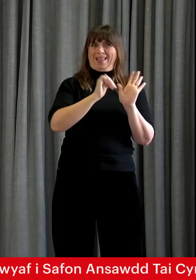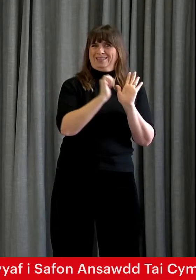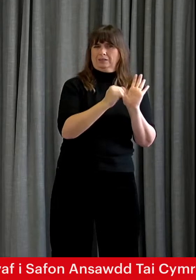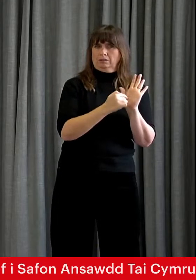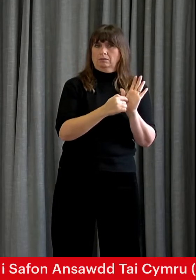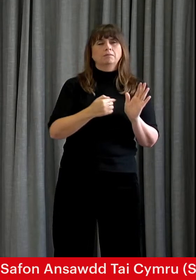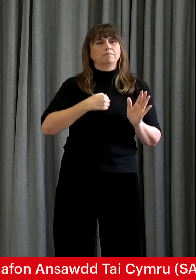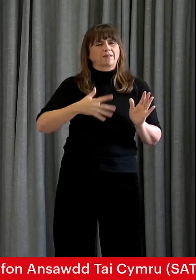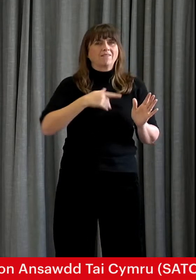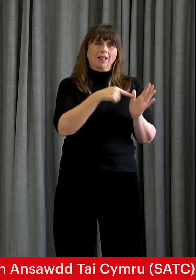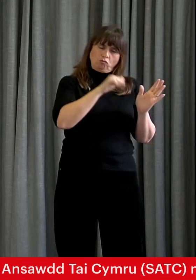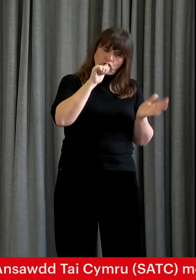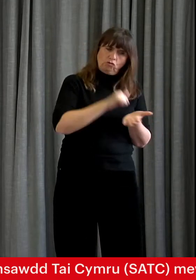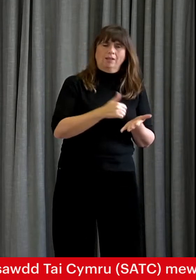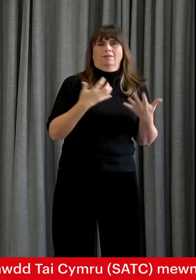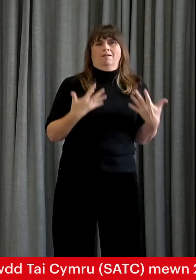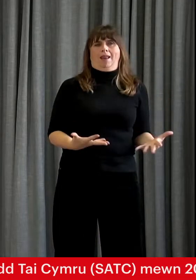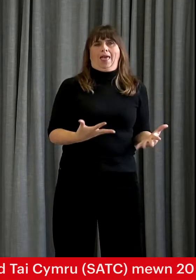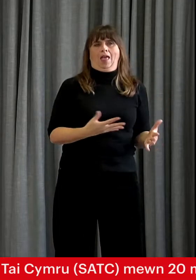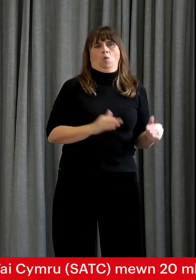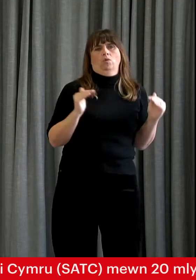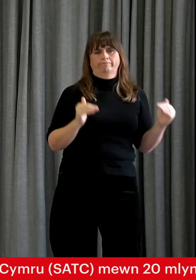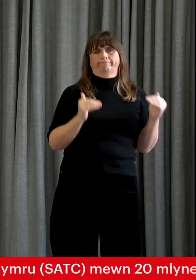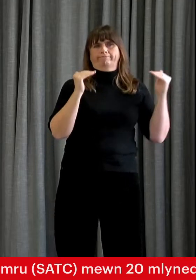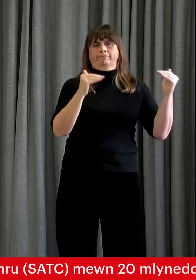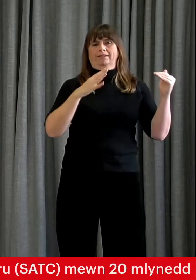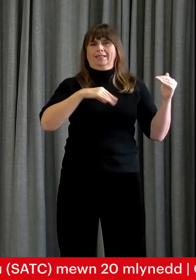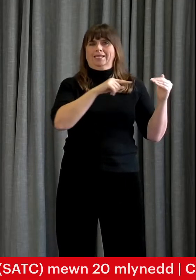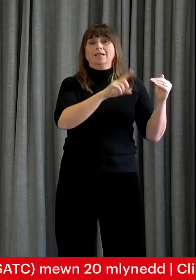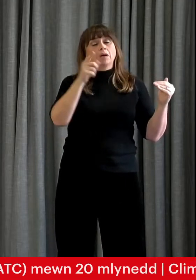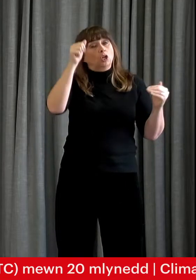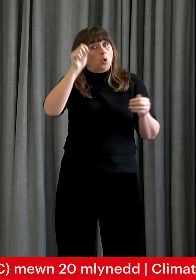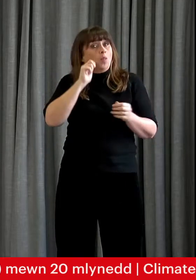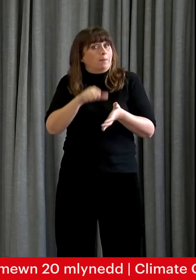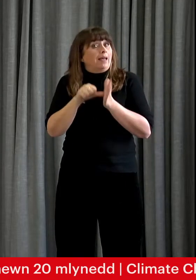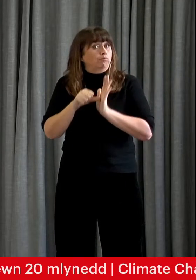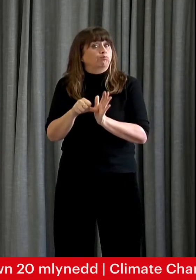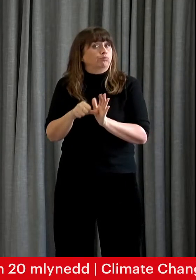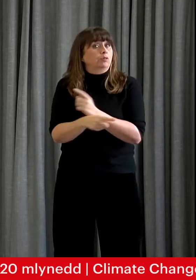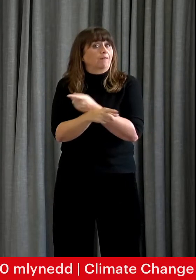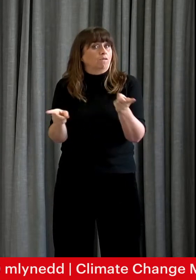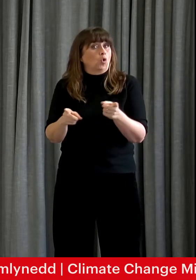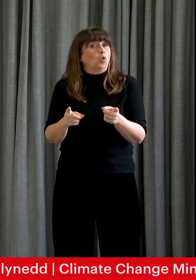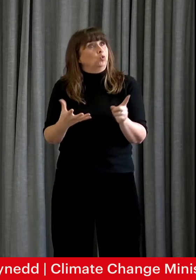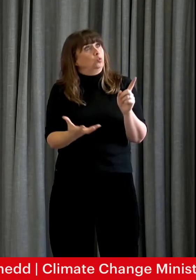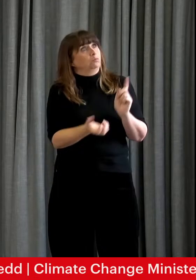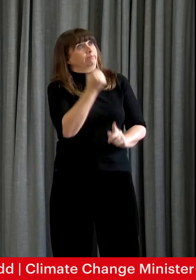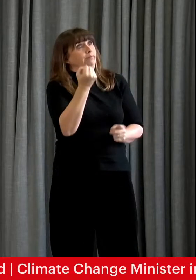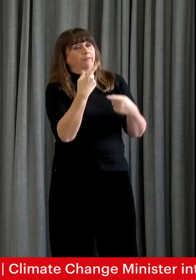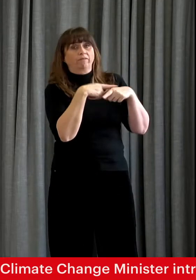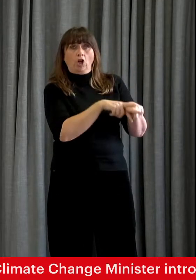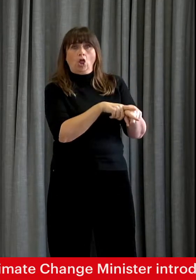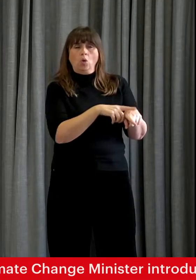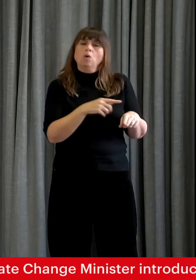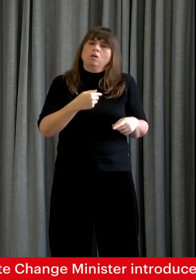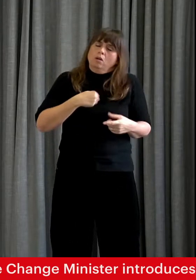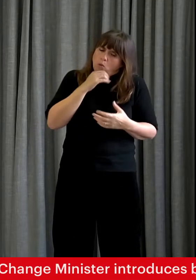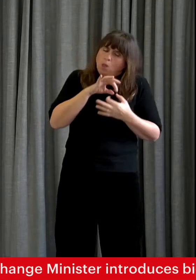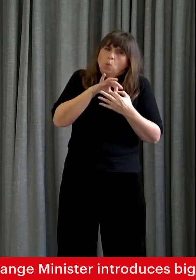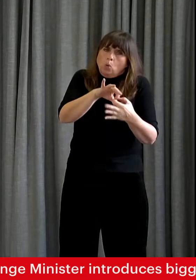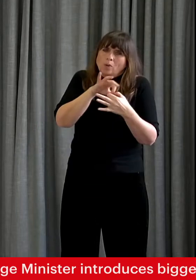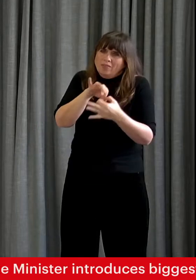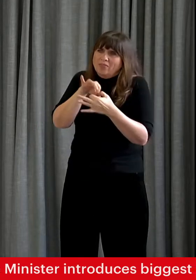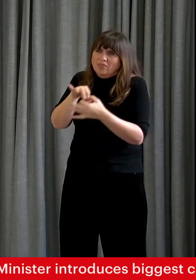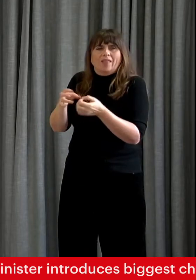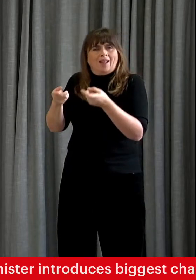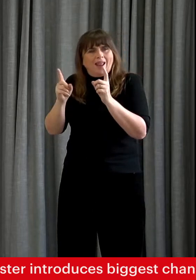standard at the right time, but implementation will not be without its challenges. As a government, we will continue to work collaboratively with the